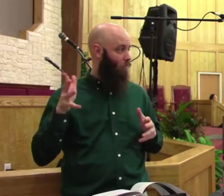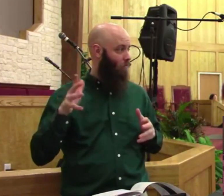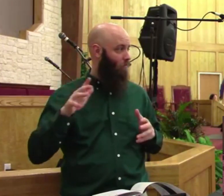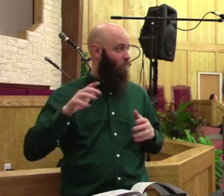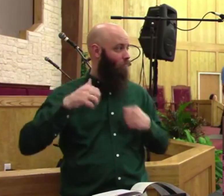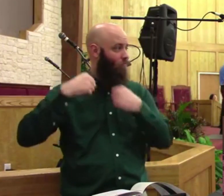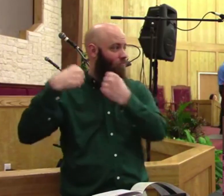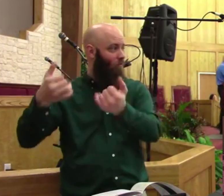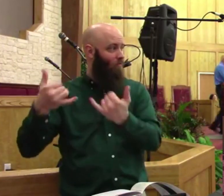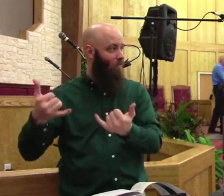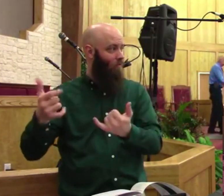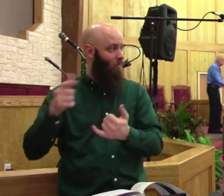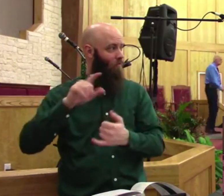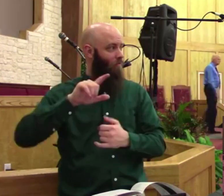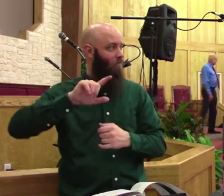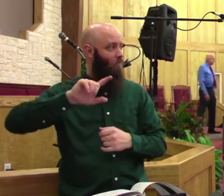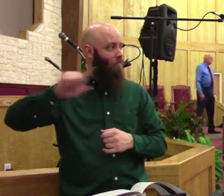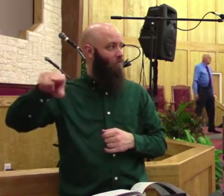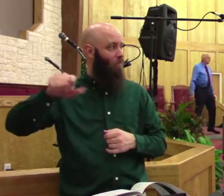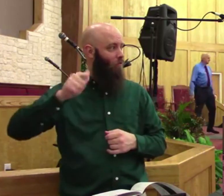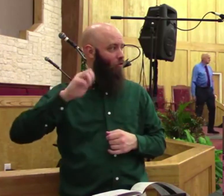on the road to Arkansas?